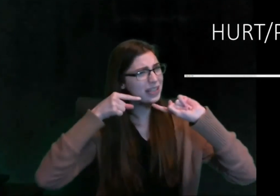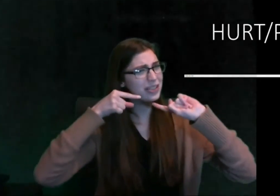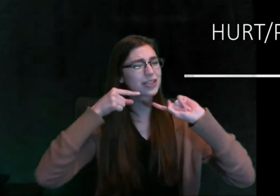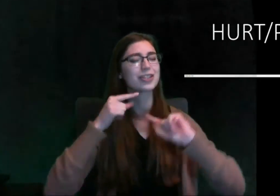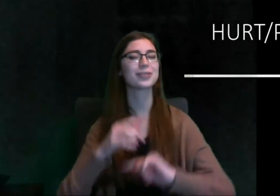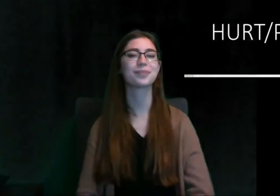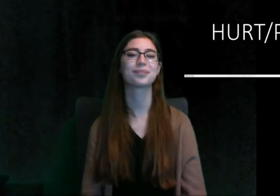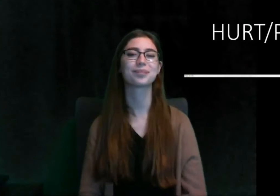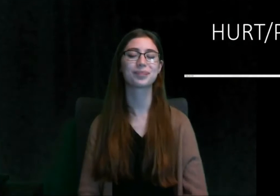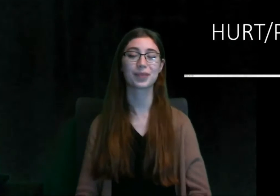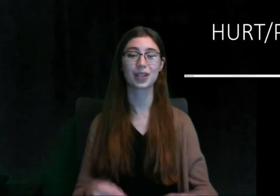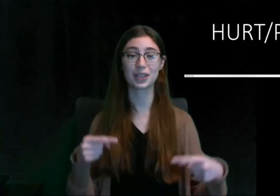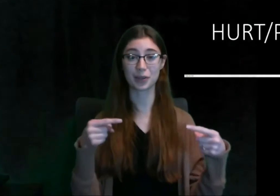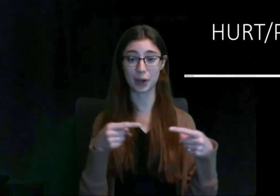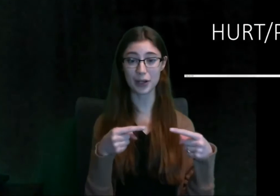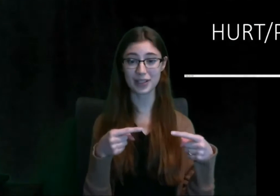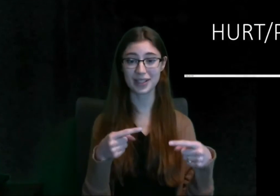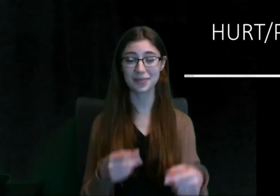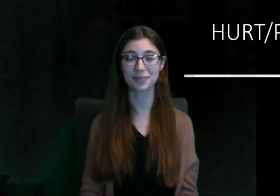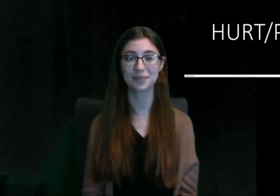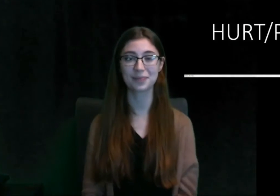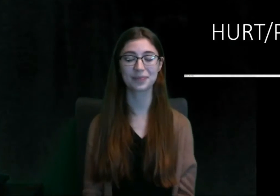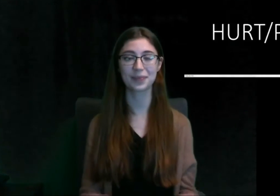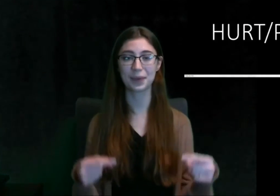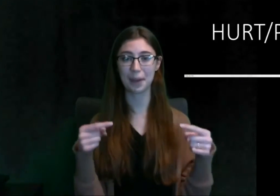much. So hurt, pain.